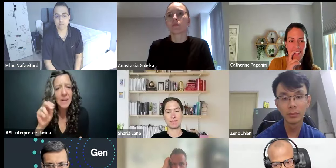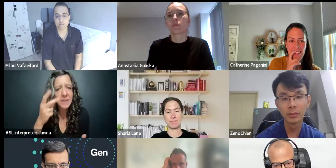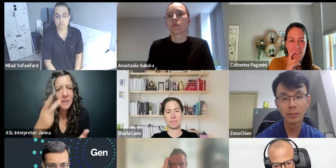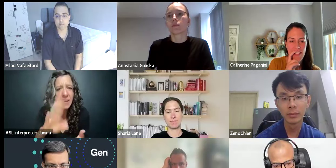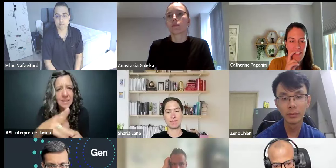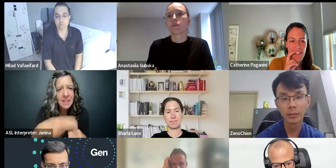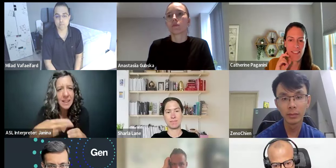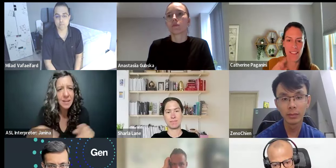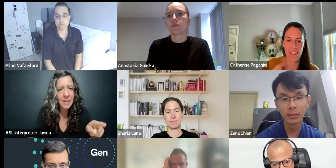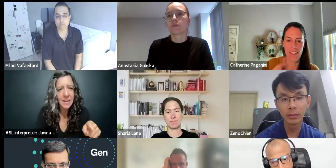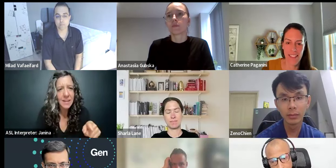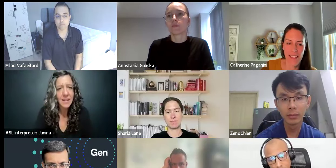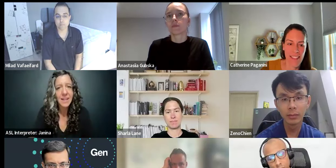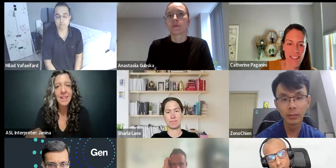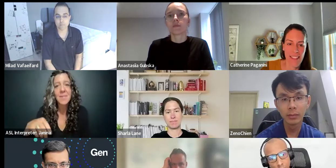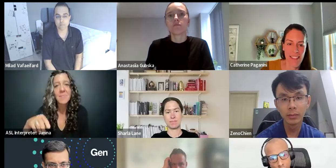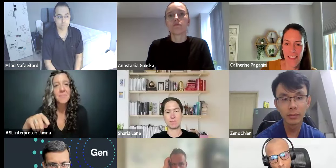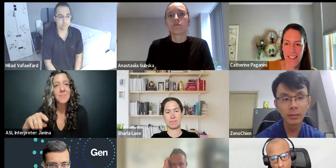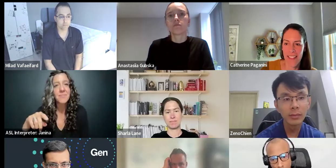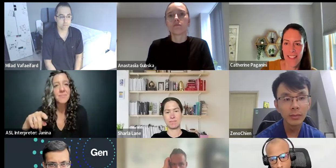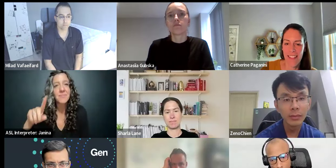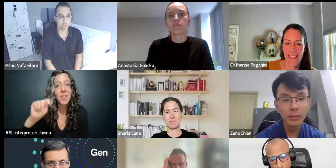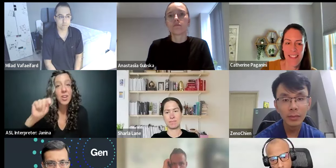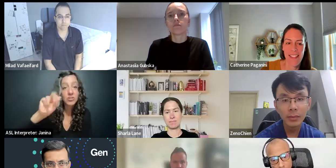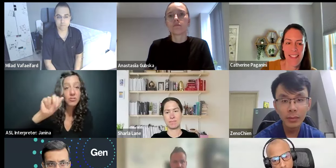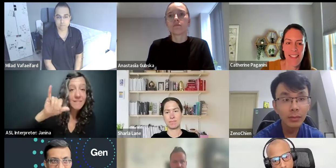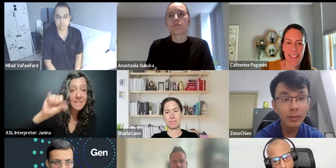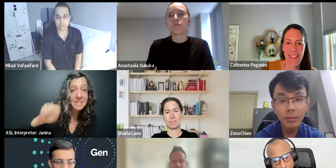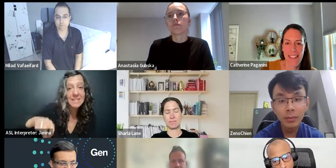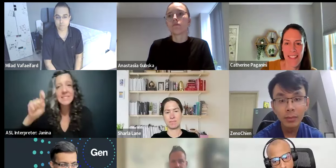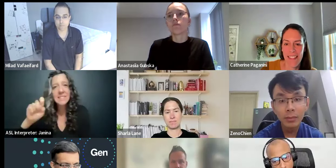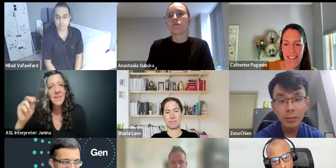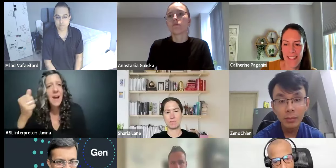name. Maybe somebody needs to call out Gino or Travis. And I don't know how.